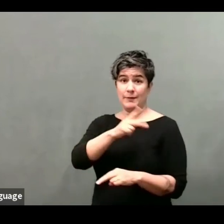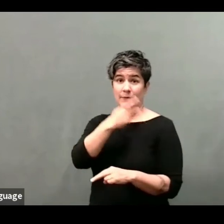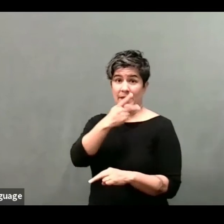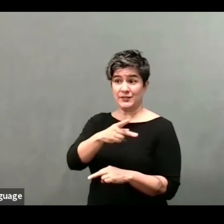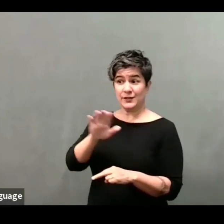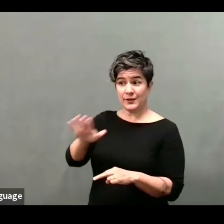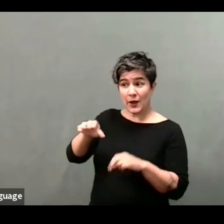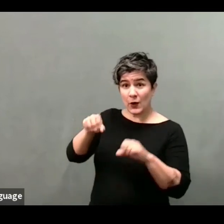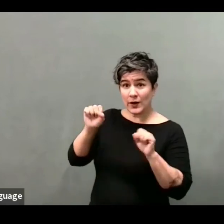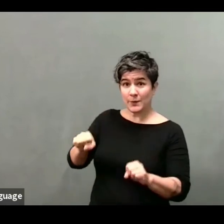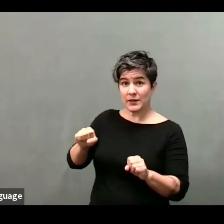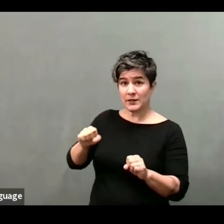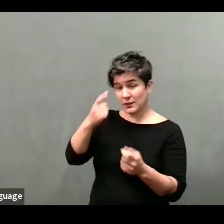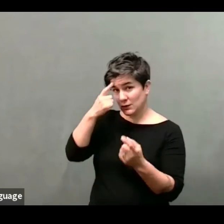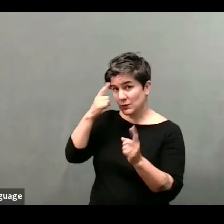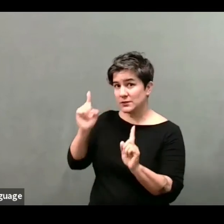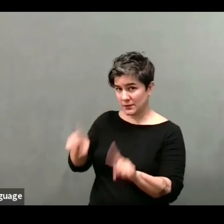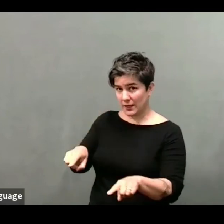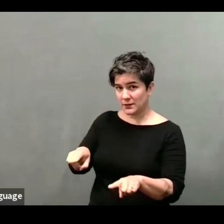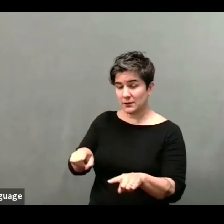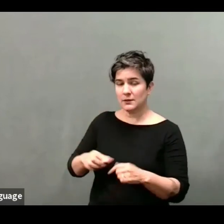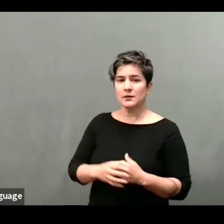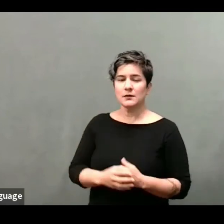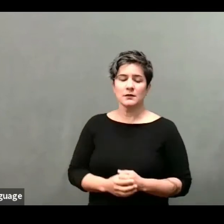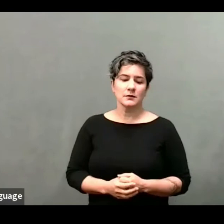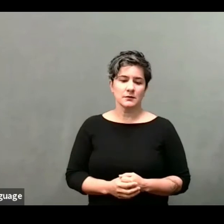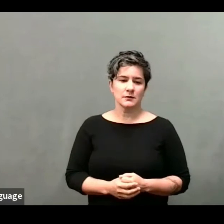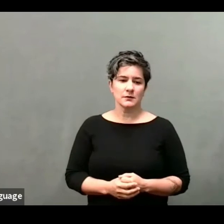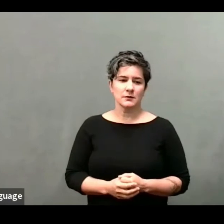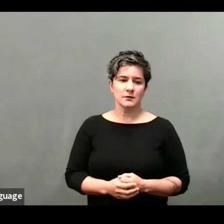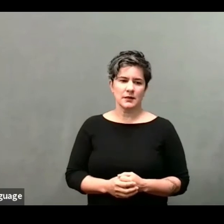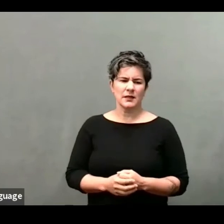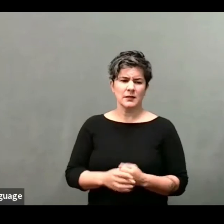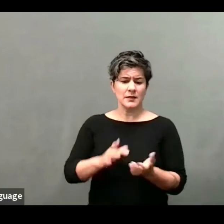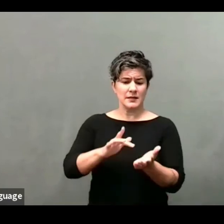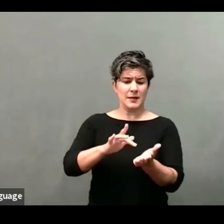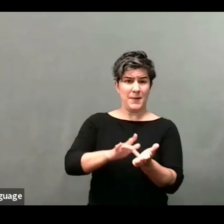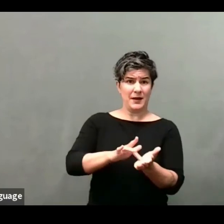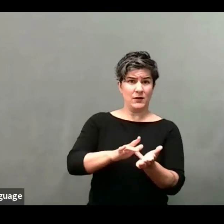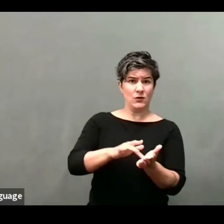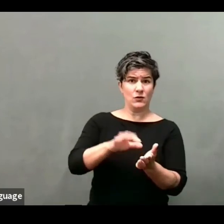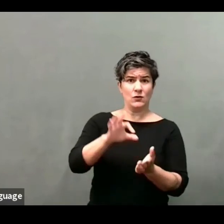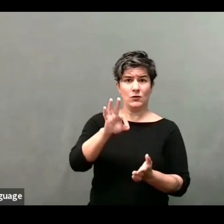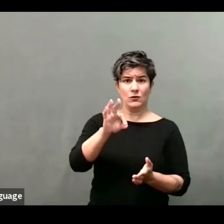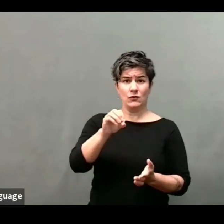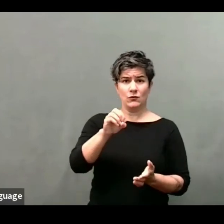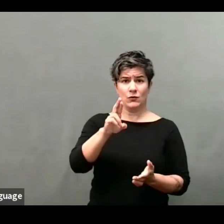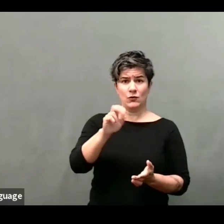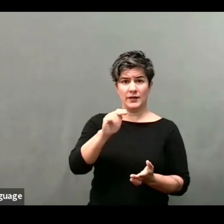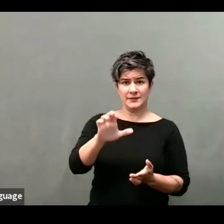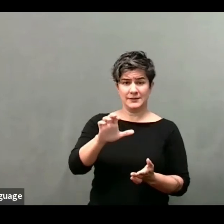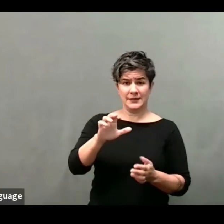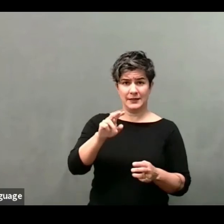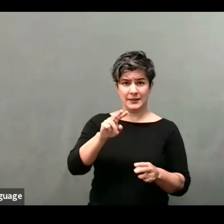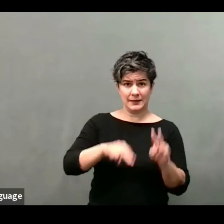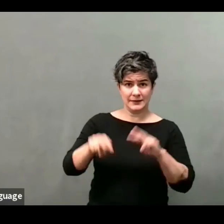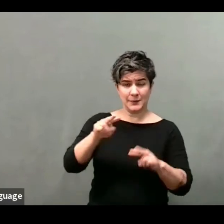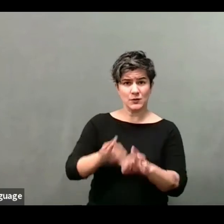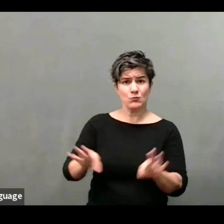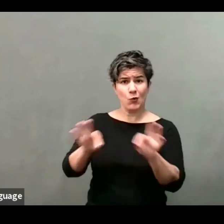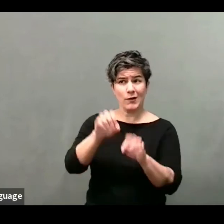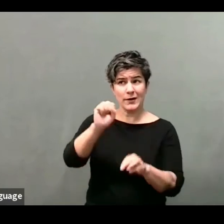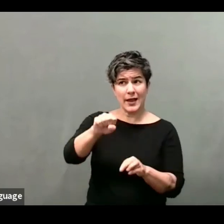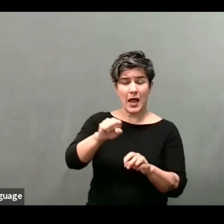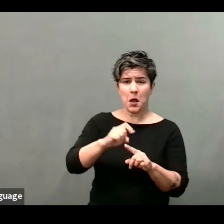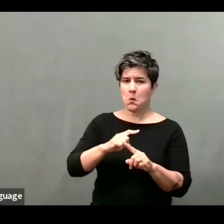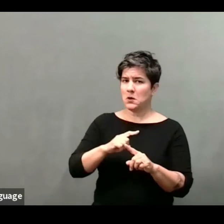to consent. As important as the medical forensic exam is, it's not saving the patient's life and